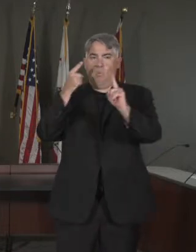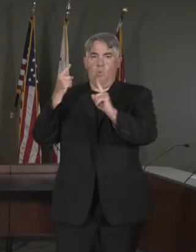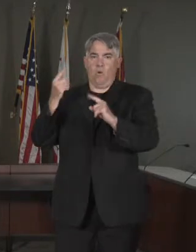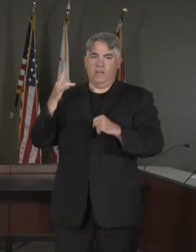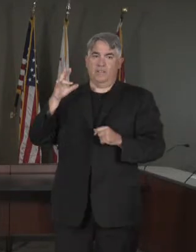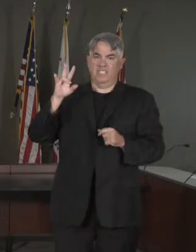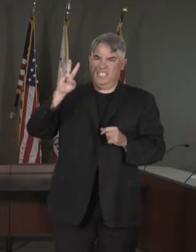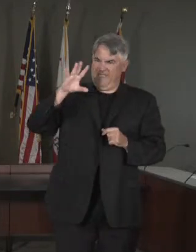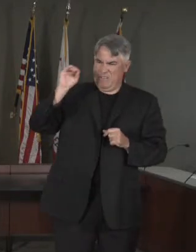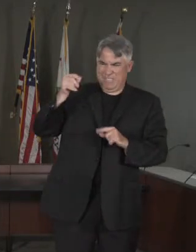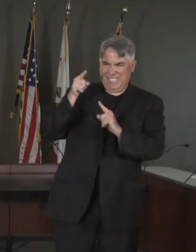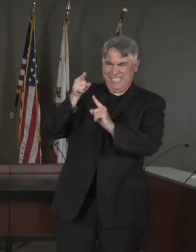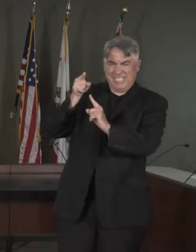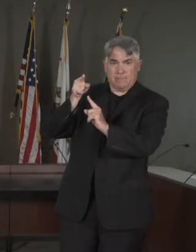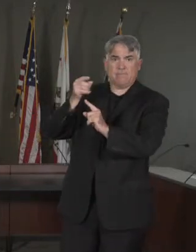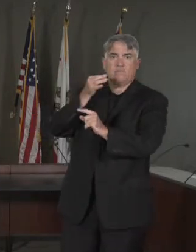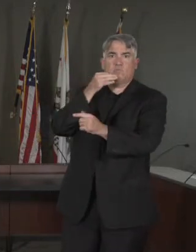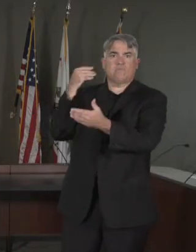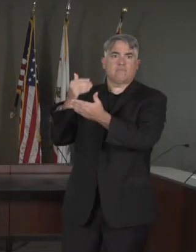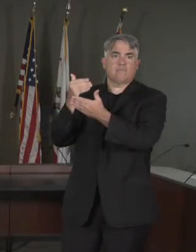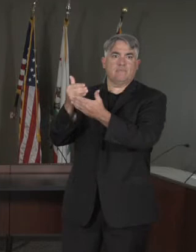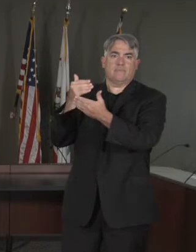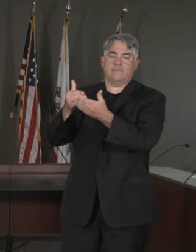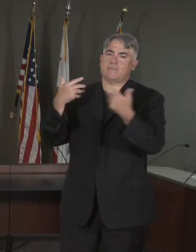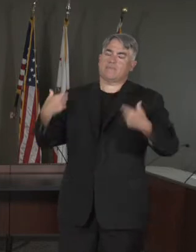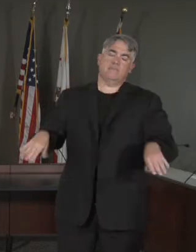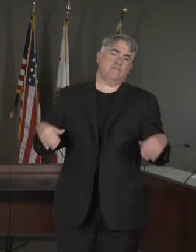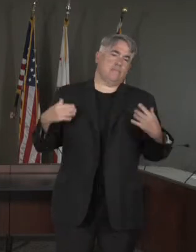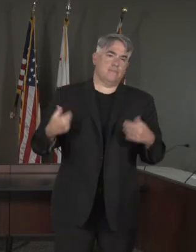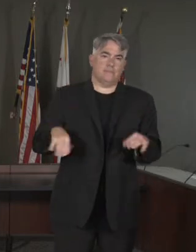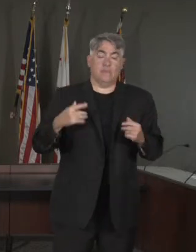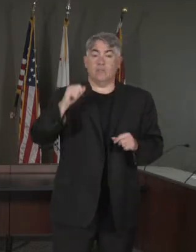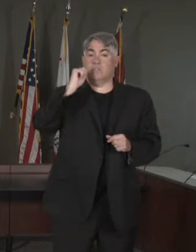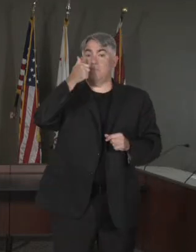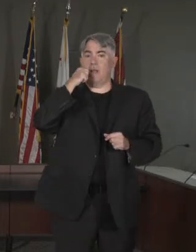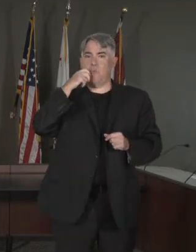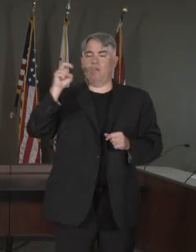County residents and that we're transitioning to the yellow tier, even if it's for a week only.